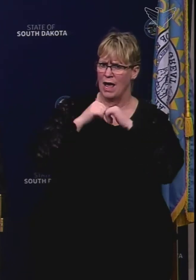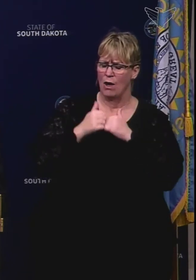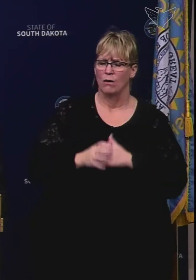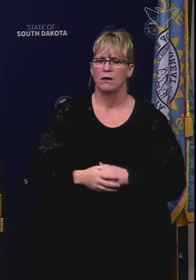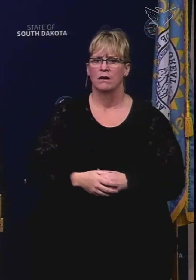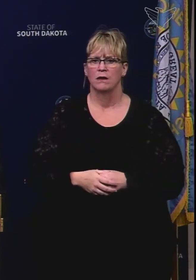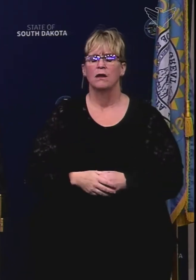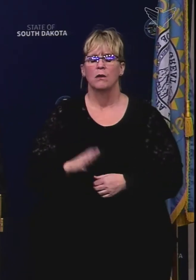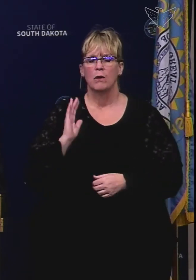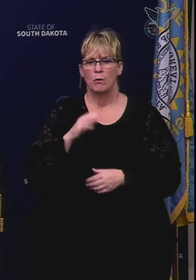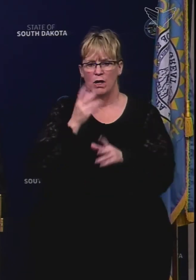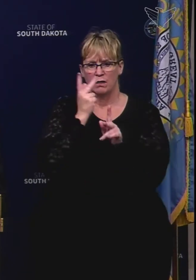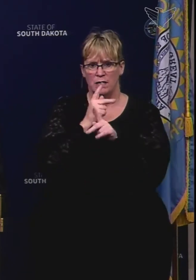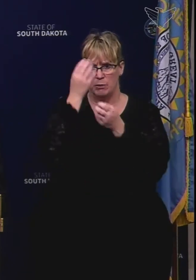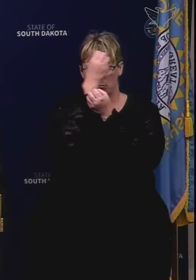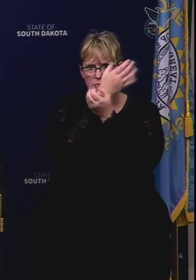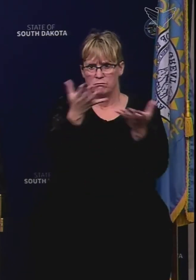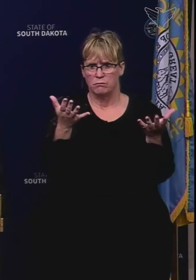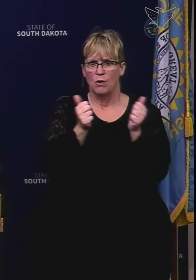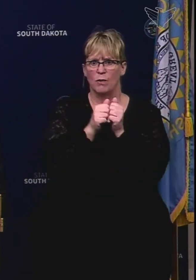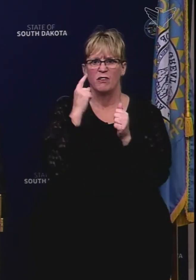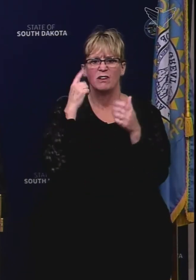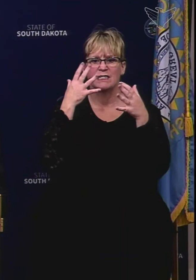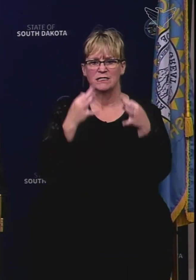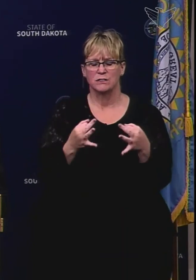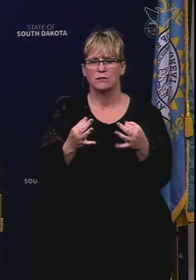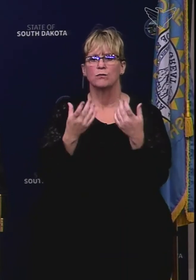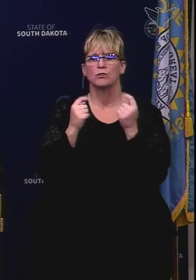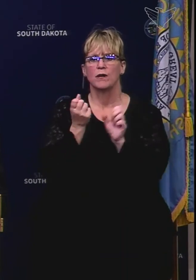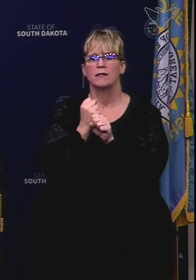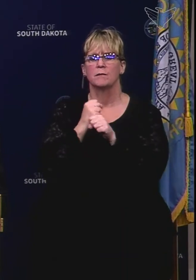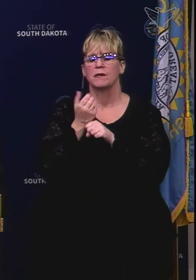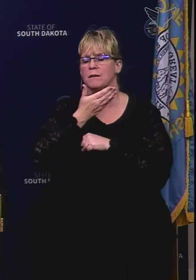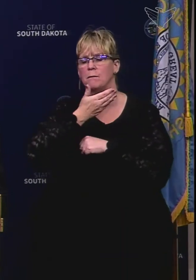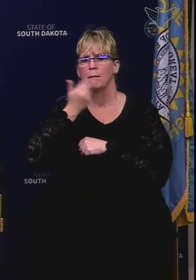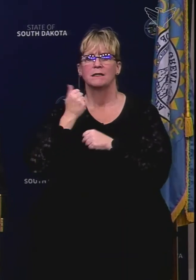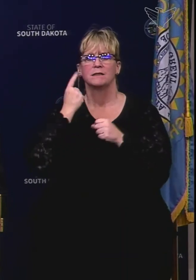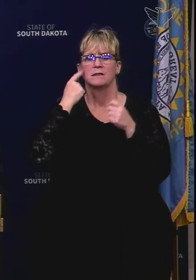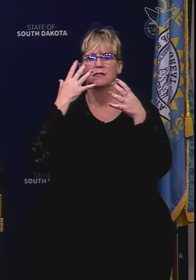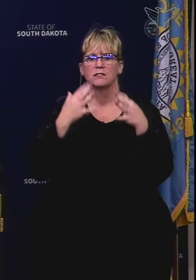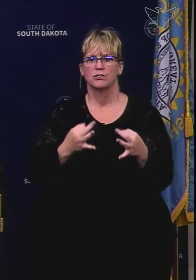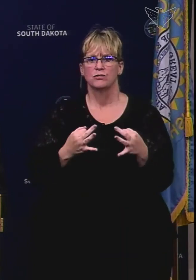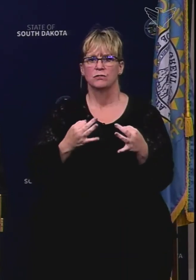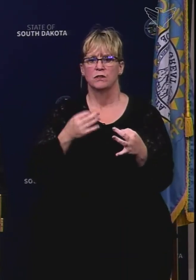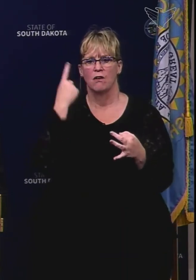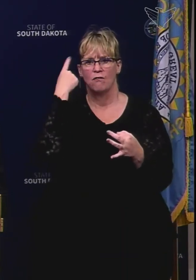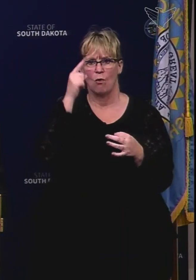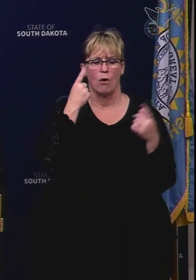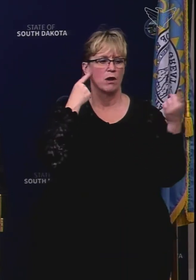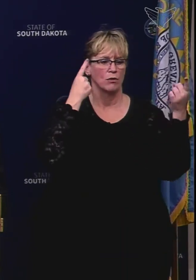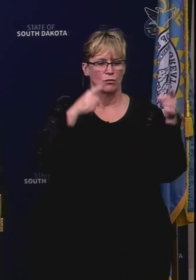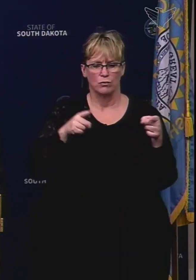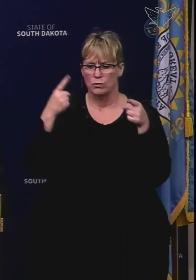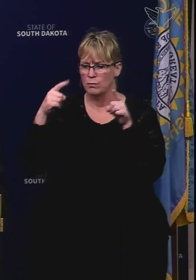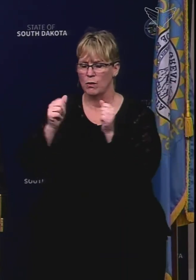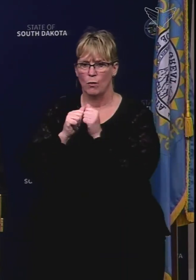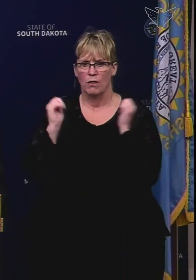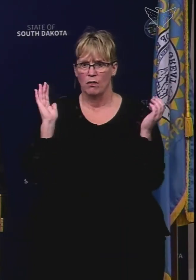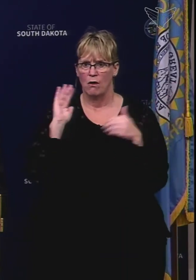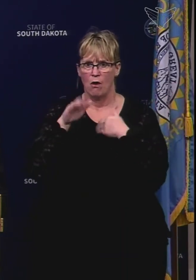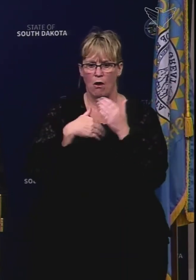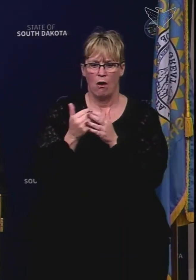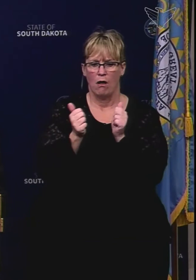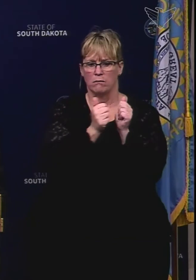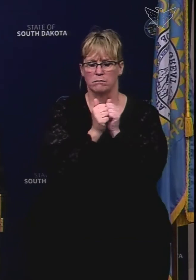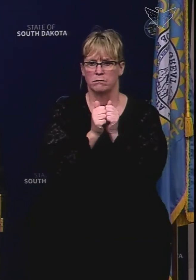We'll keep you informed as to what the decisions are. We're trying to make the best decisions for coming to a resolution in partnership